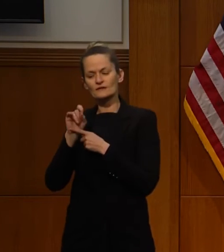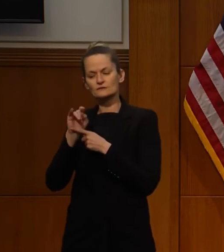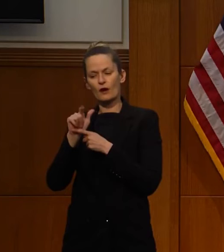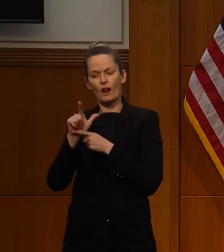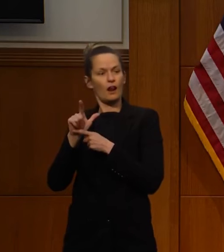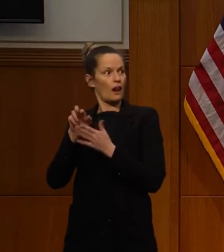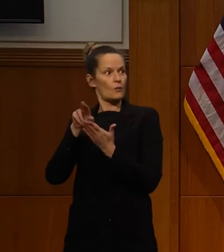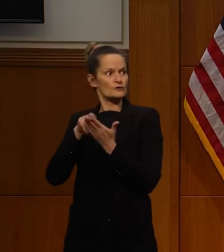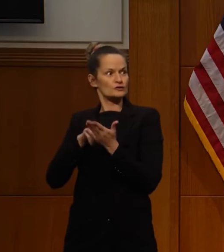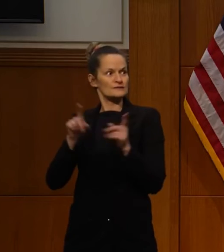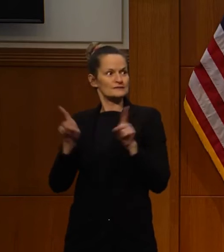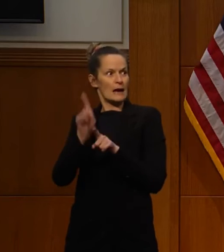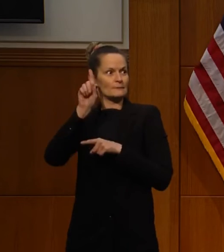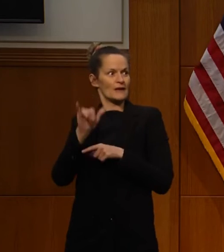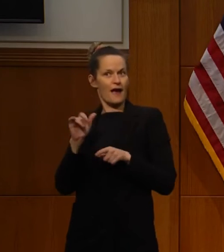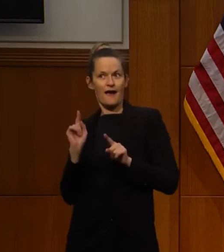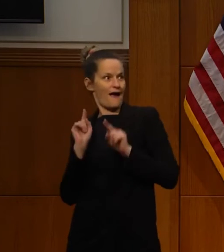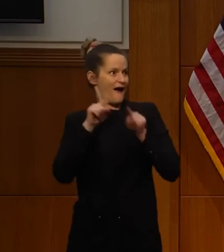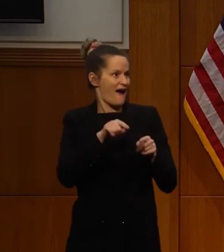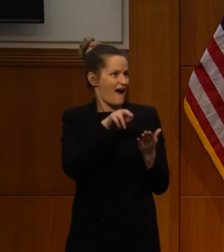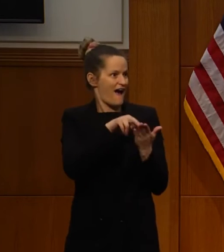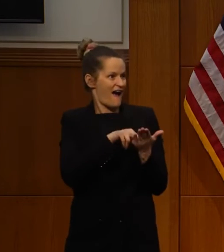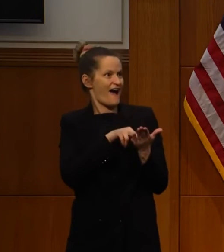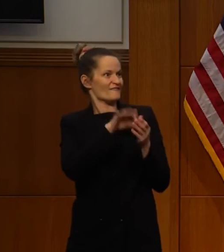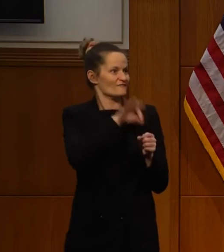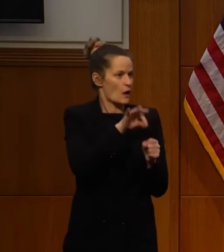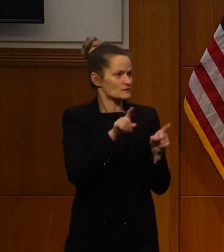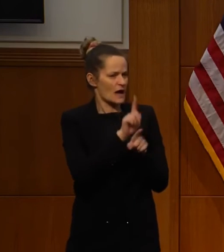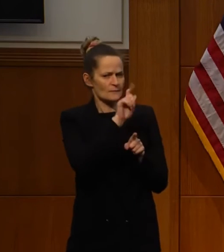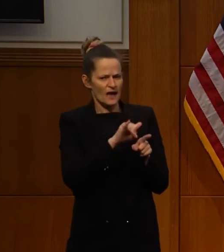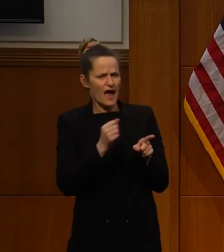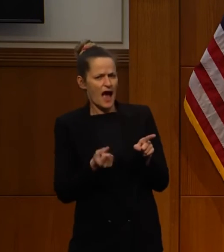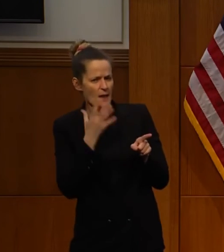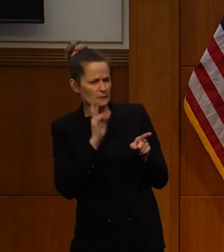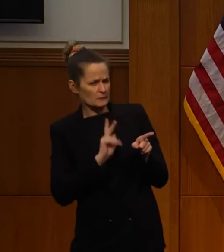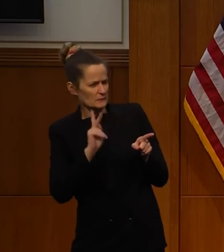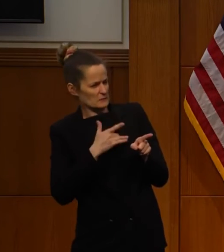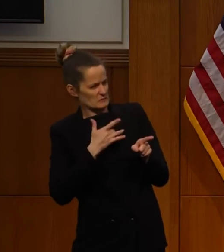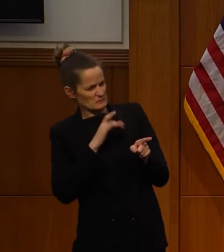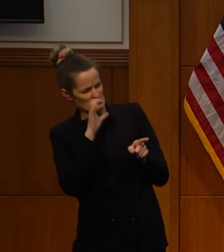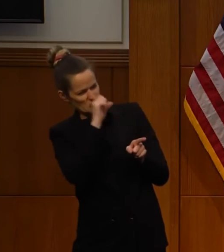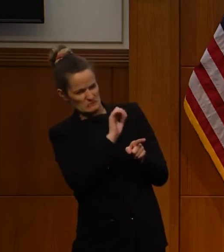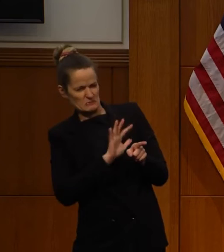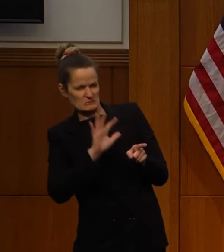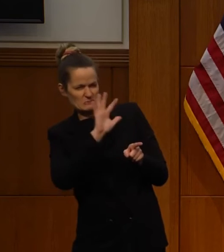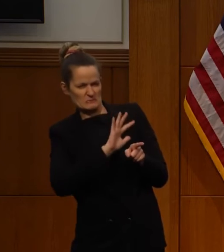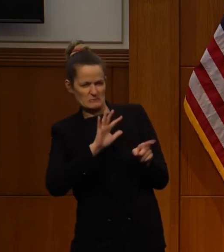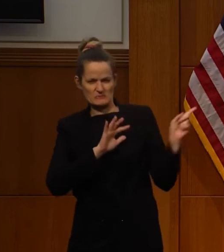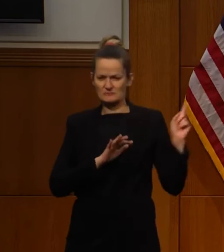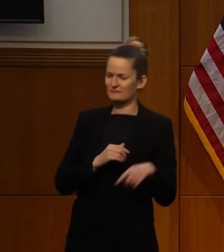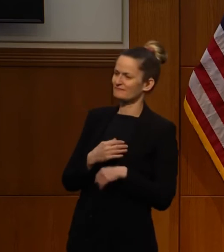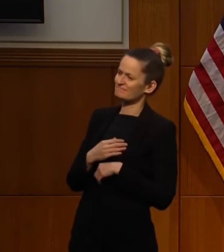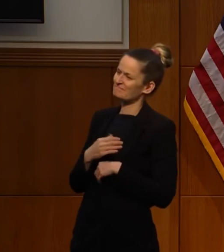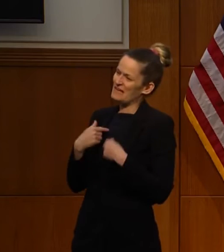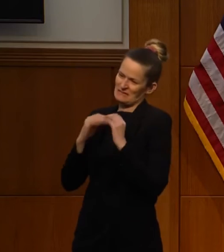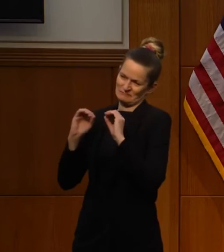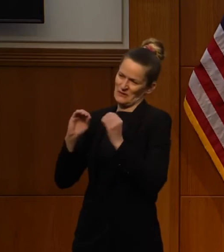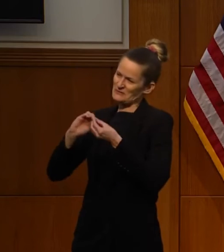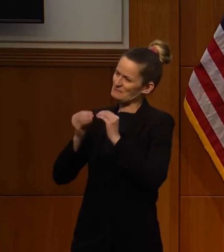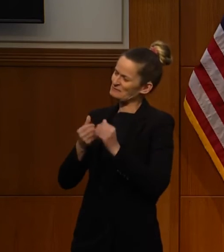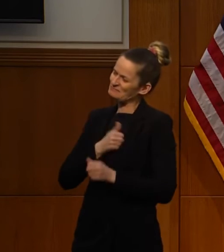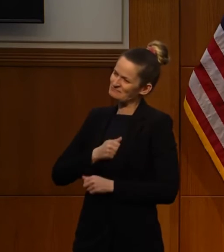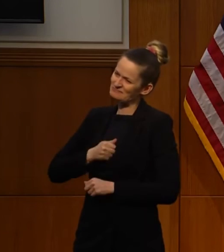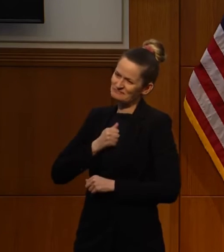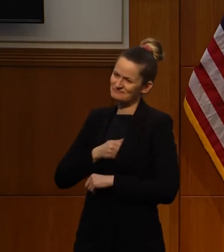just a general guesstimate of whether people are or aren't taking advantage of that? We don't right now.